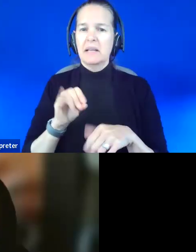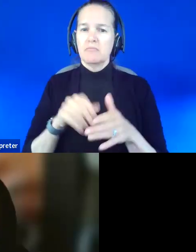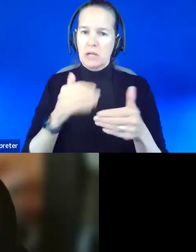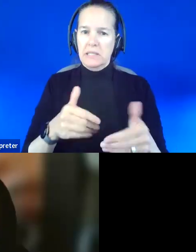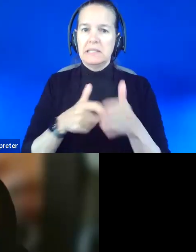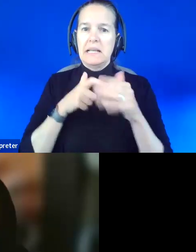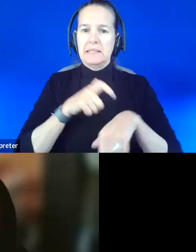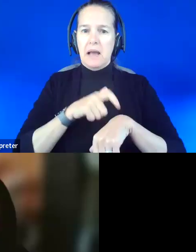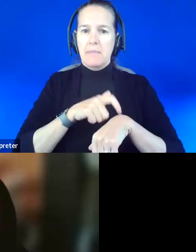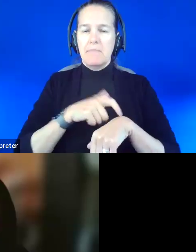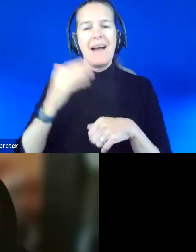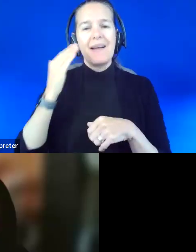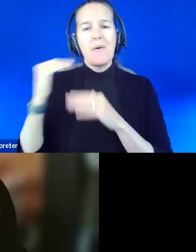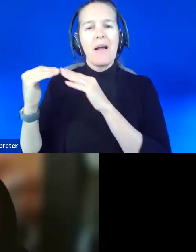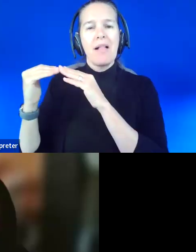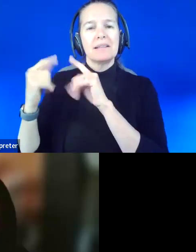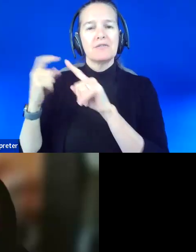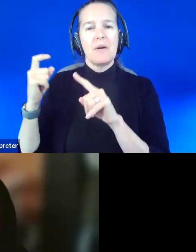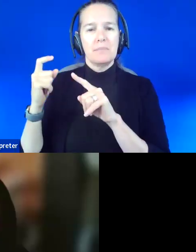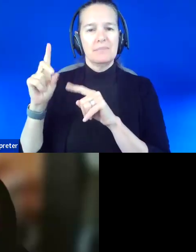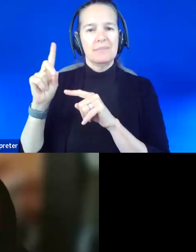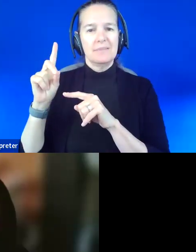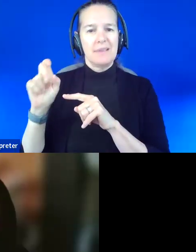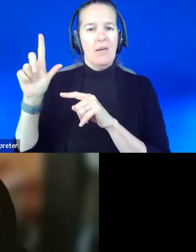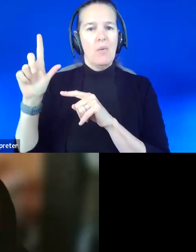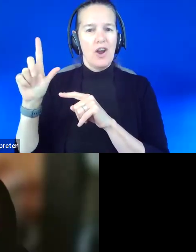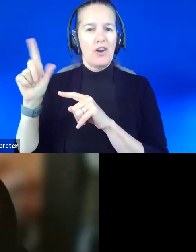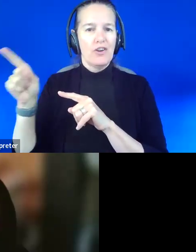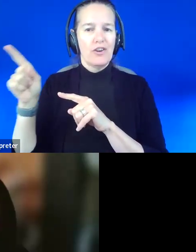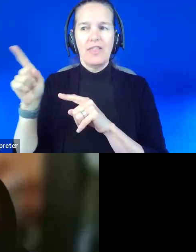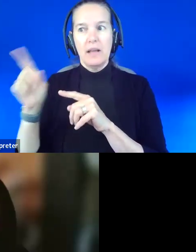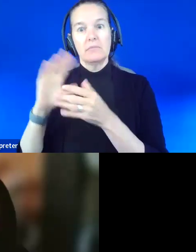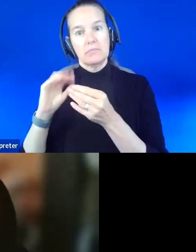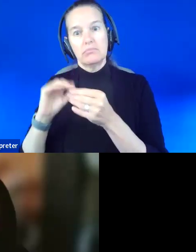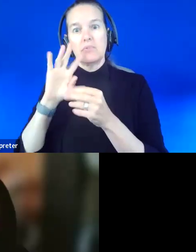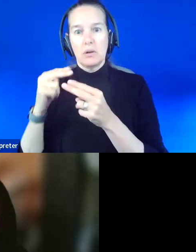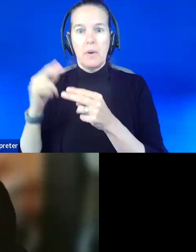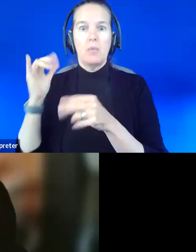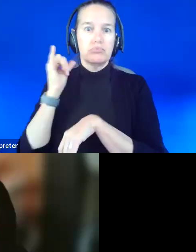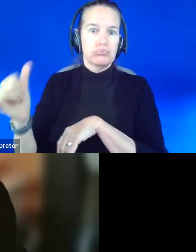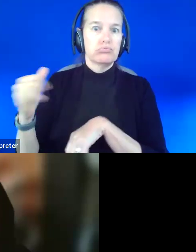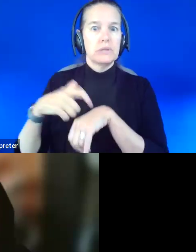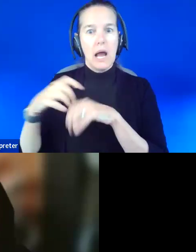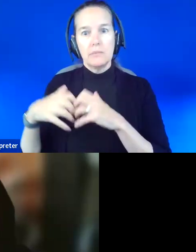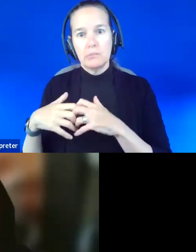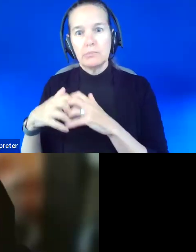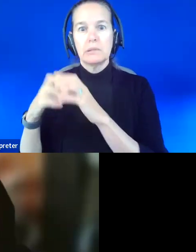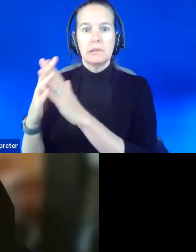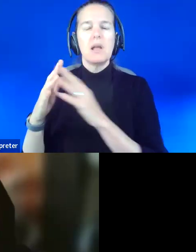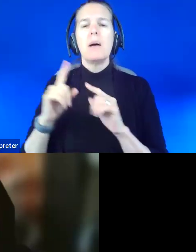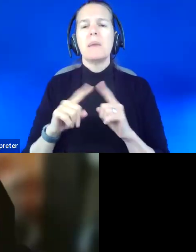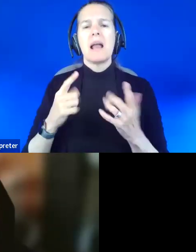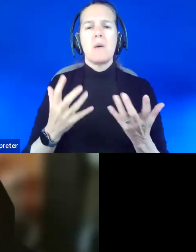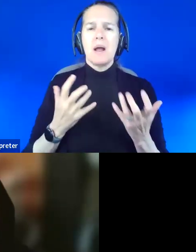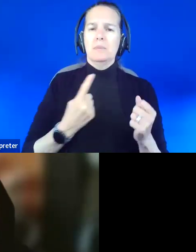that our colleagues from Delaware in the plenary session were talking about how these things can take a time to build. And I really want to stay solo.